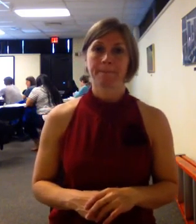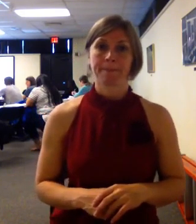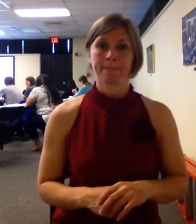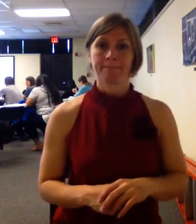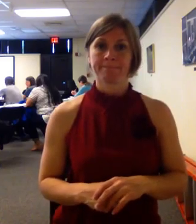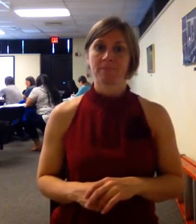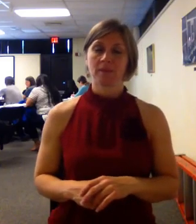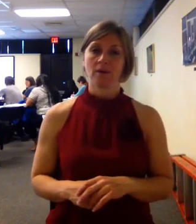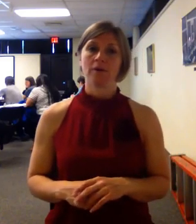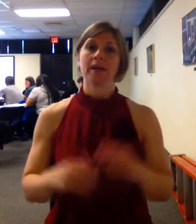Switching gears completely.